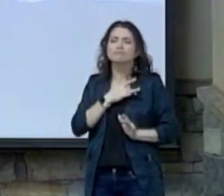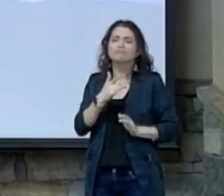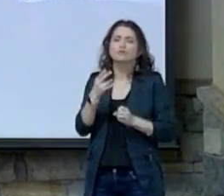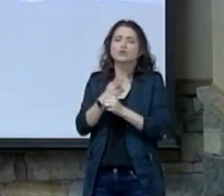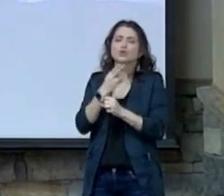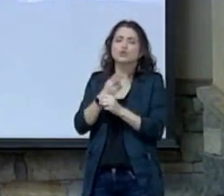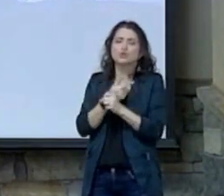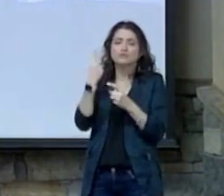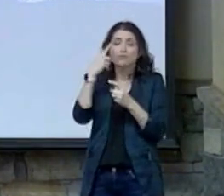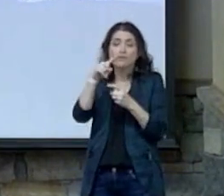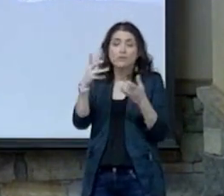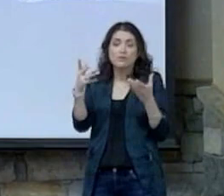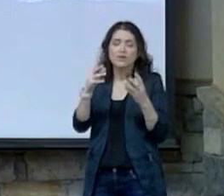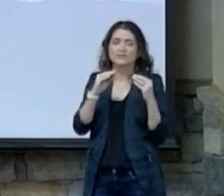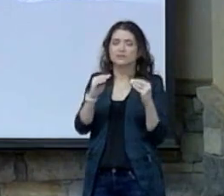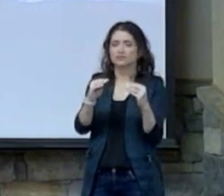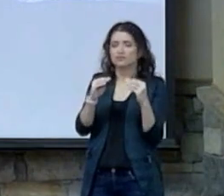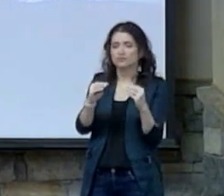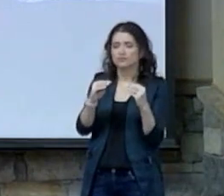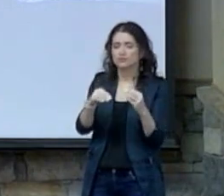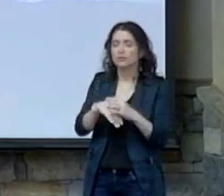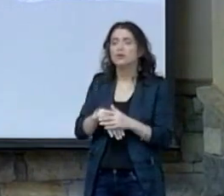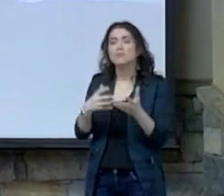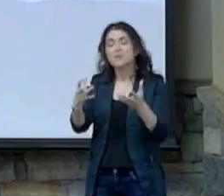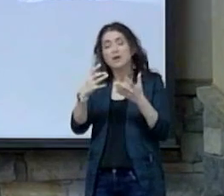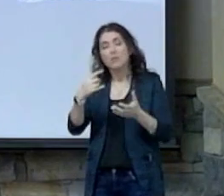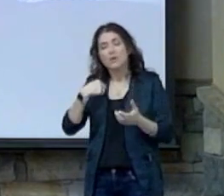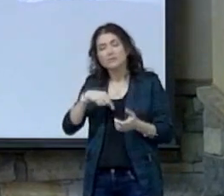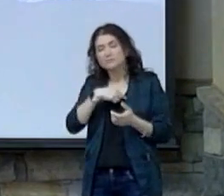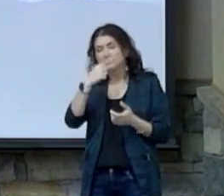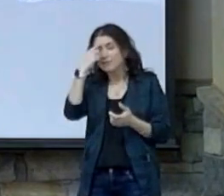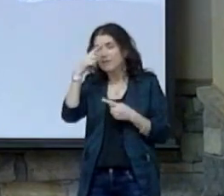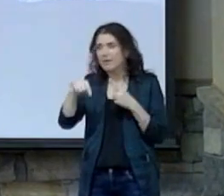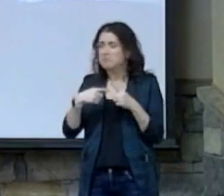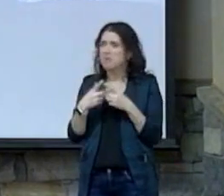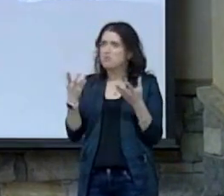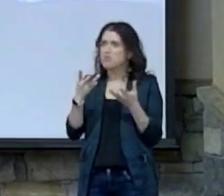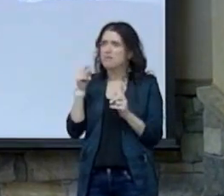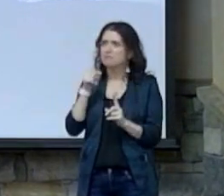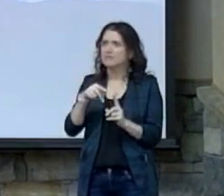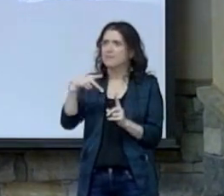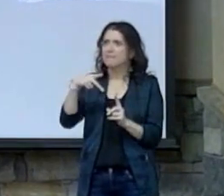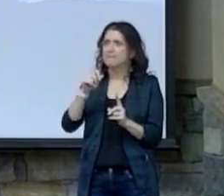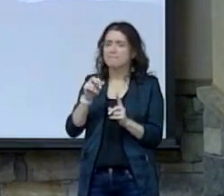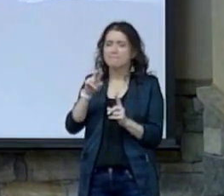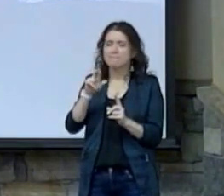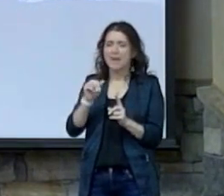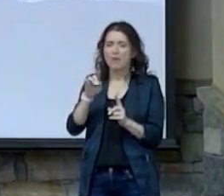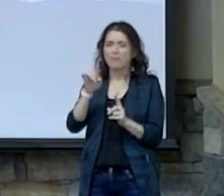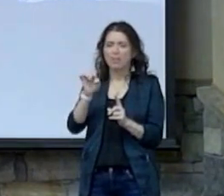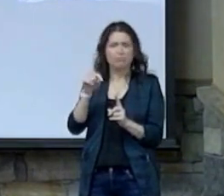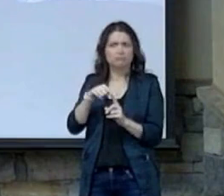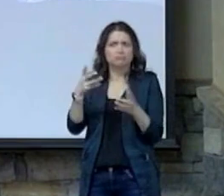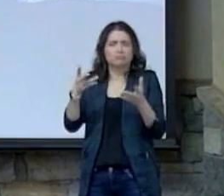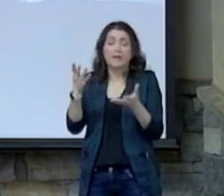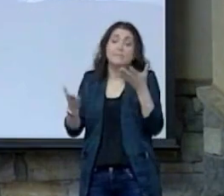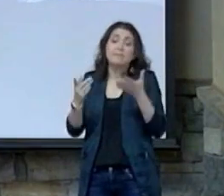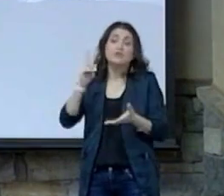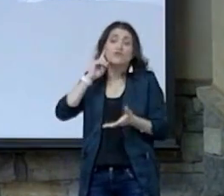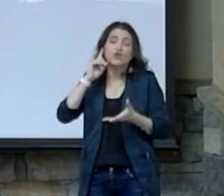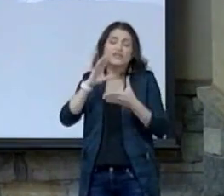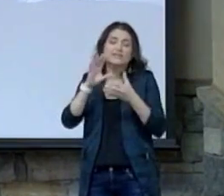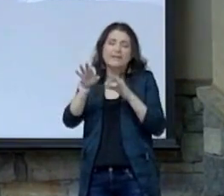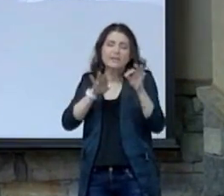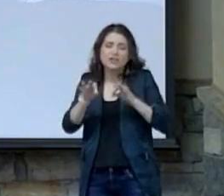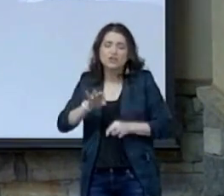to teach. But I want us to think a little bit about what is a parable. And maybe you've heard this definition. A lot of times